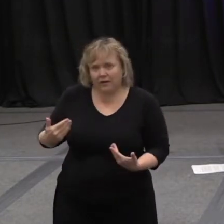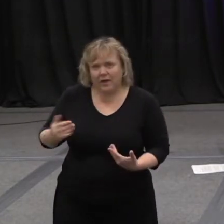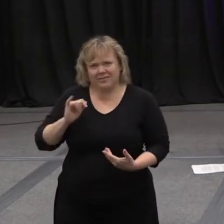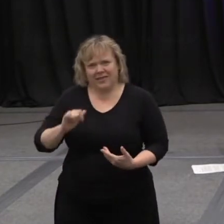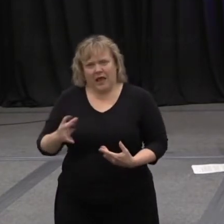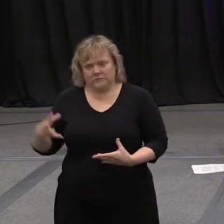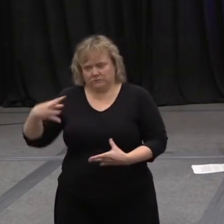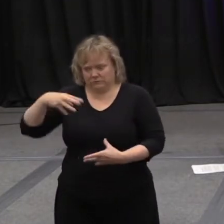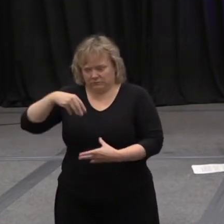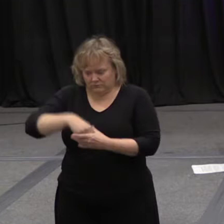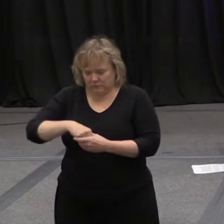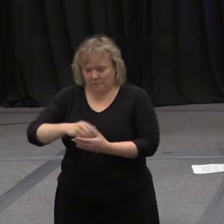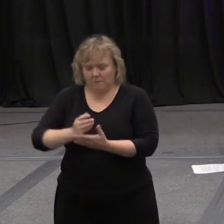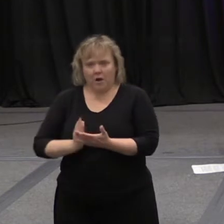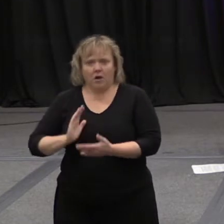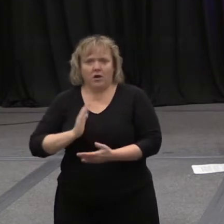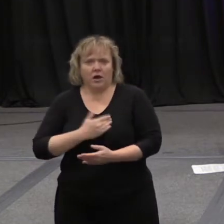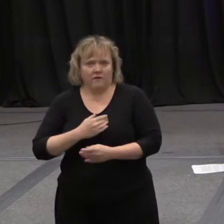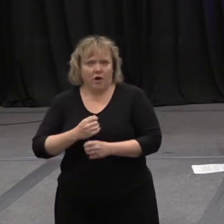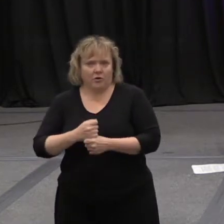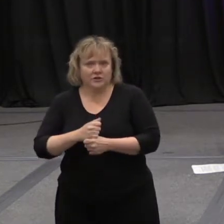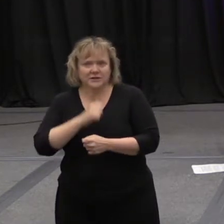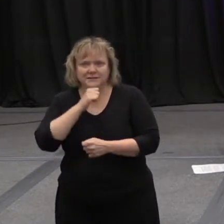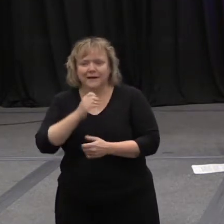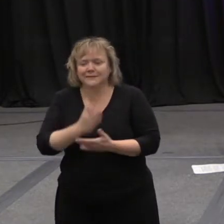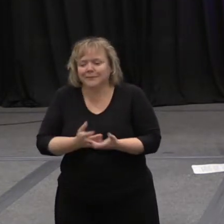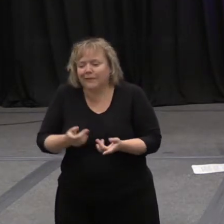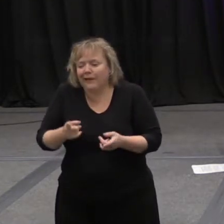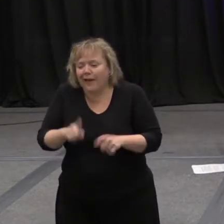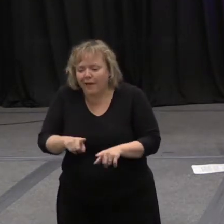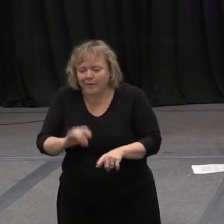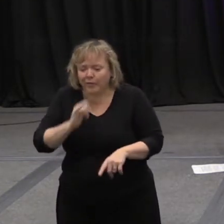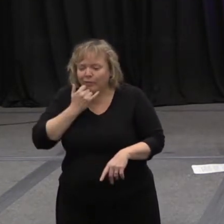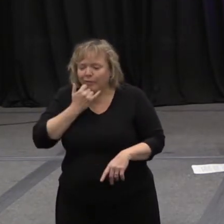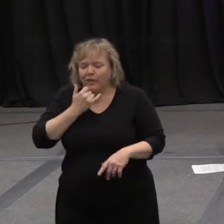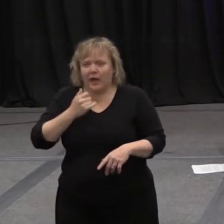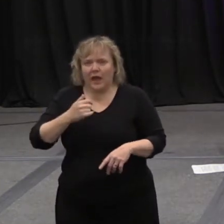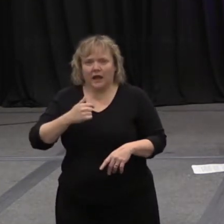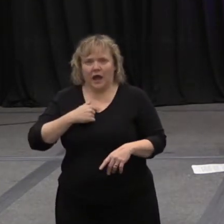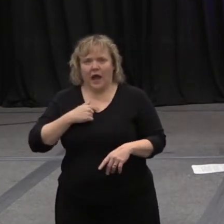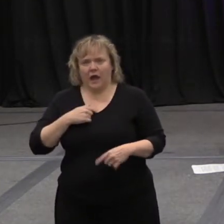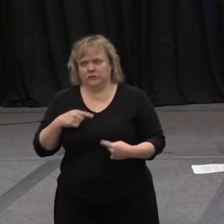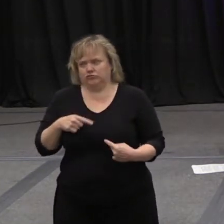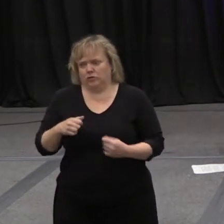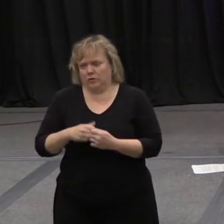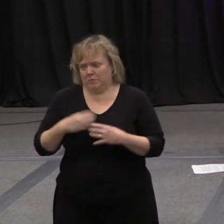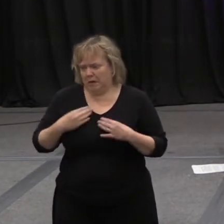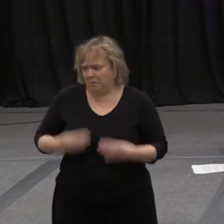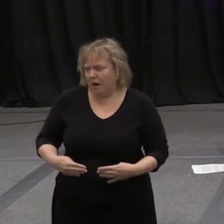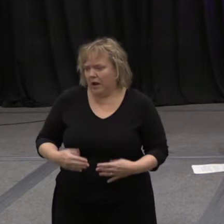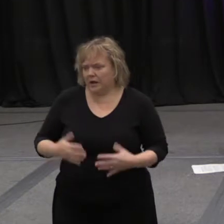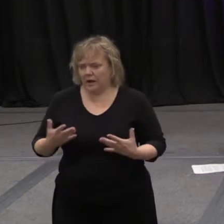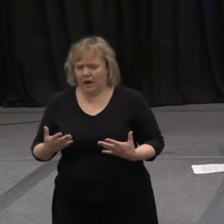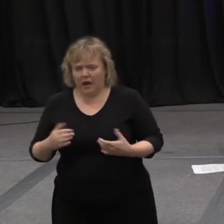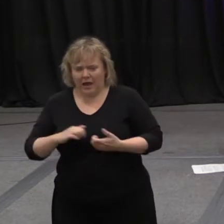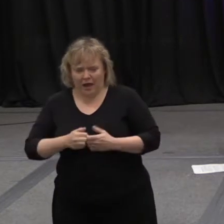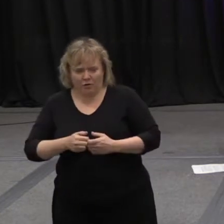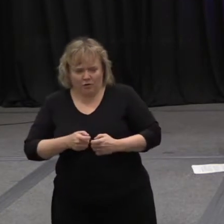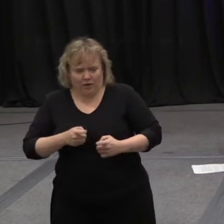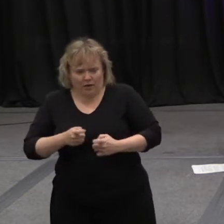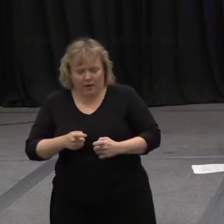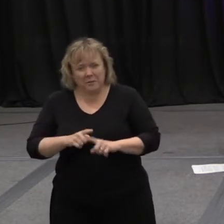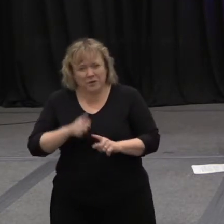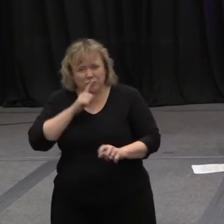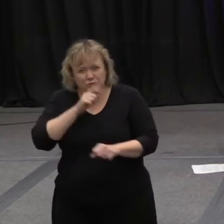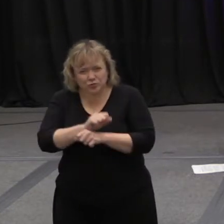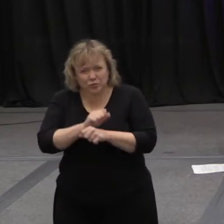It's not this unintended consequence that we somehow have to fight against and overcome. It is foundational to who we